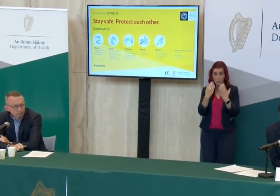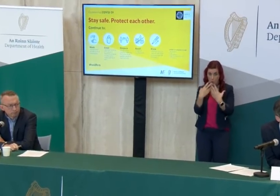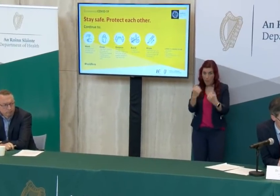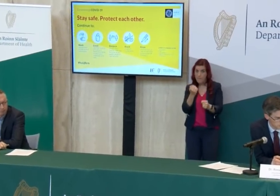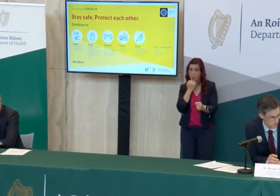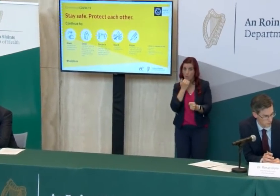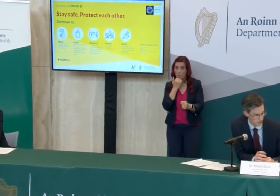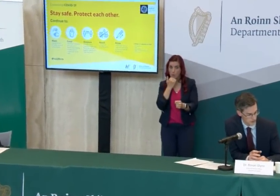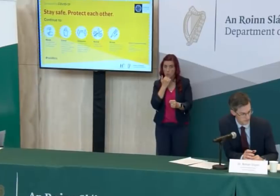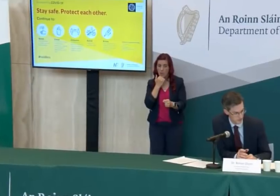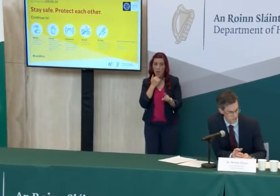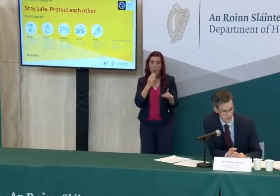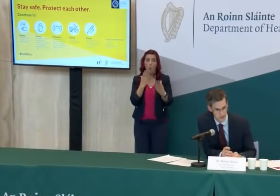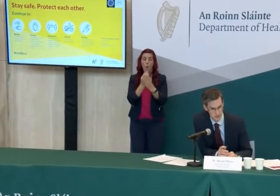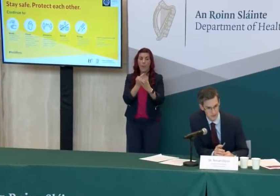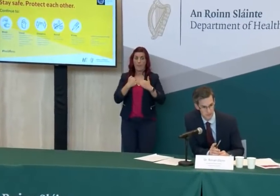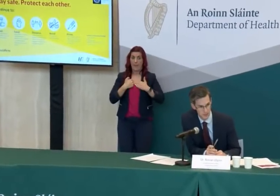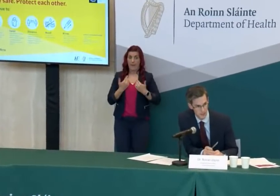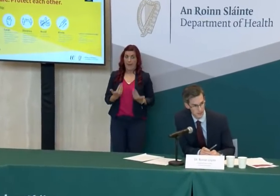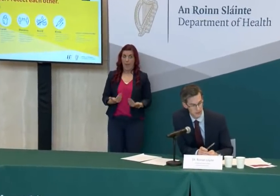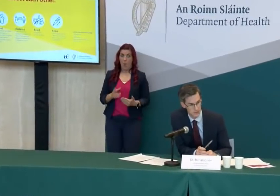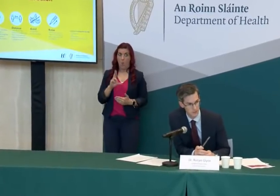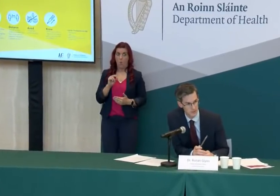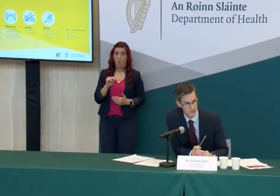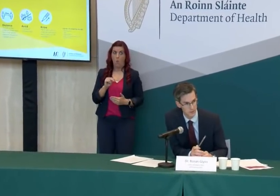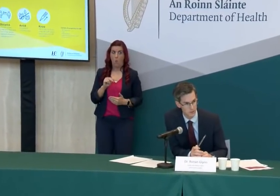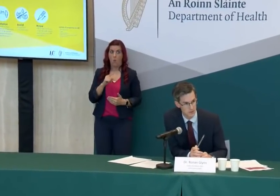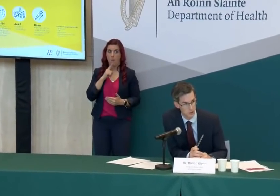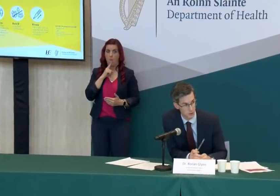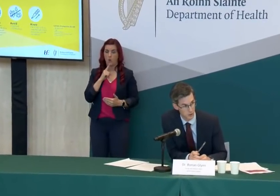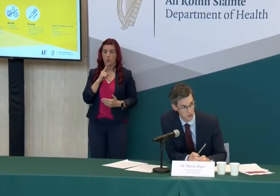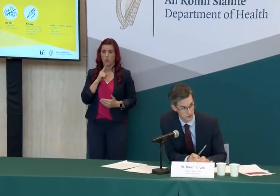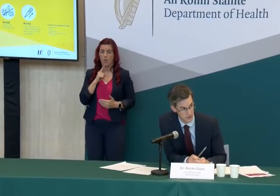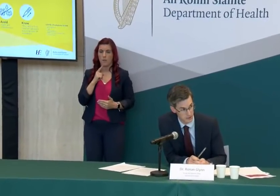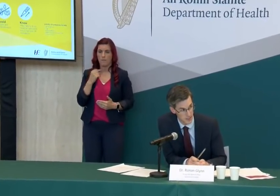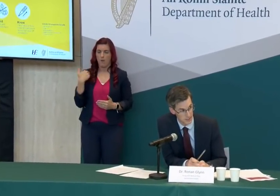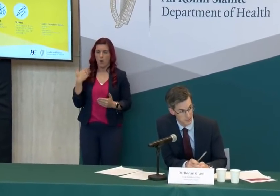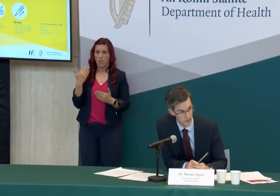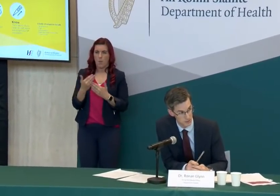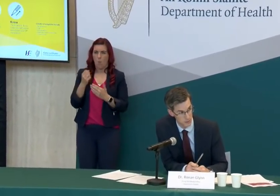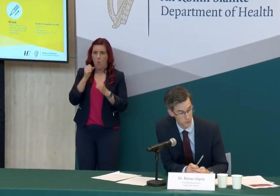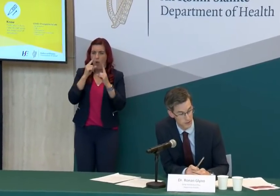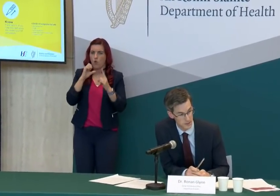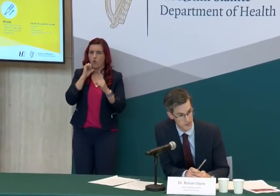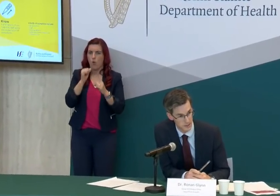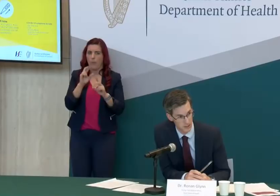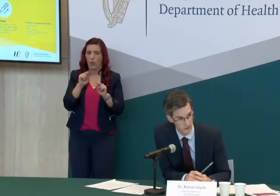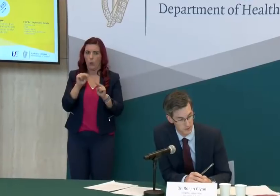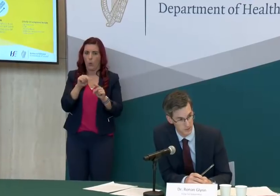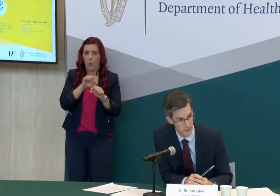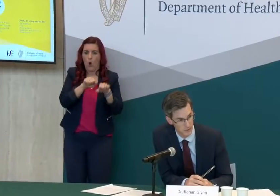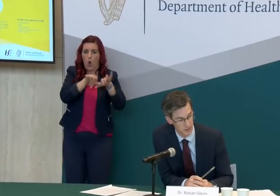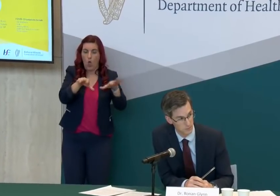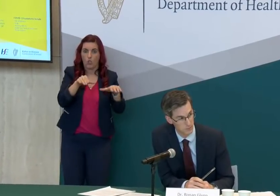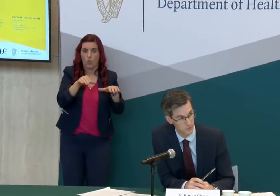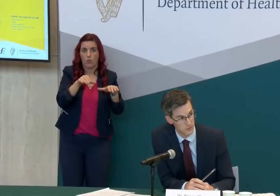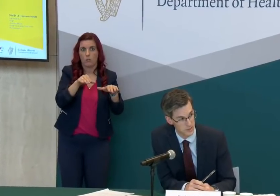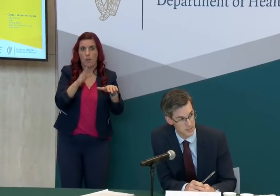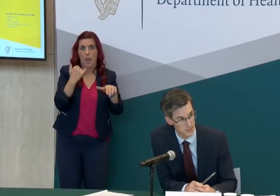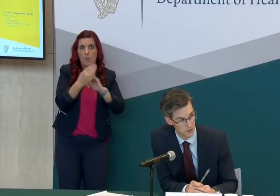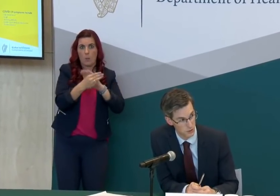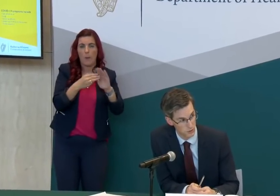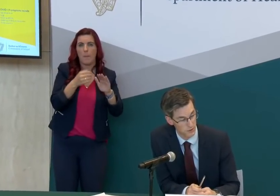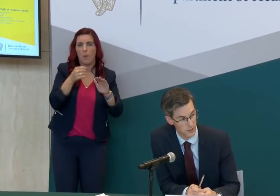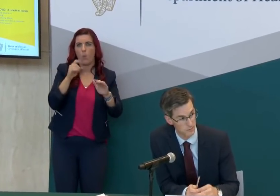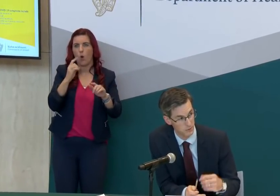I don't have them with me, but to my knowledge there was no new clusters last week. There was 1 additional cluster in a direct